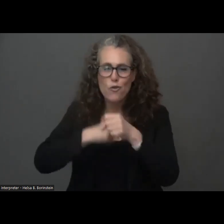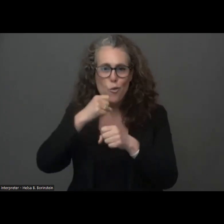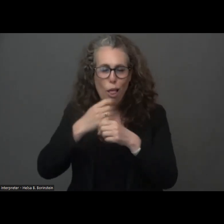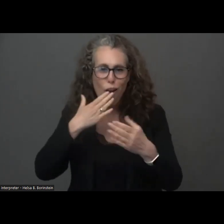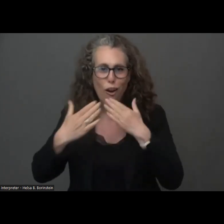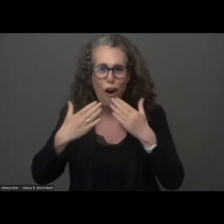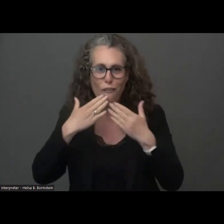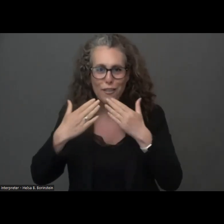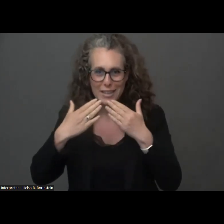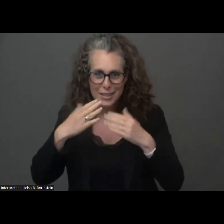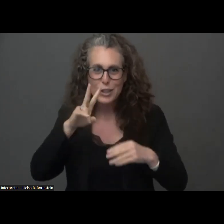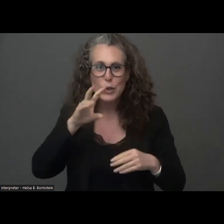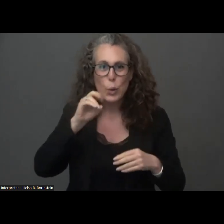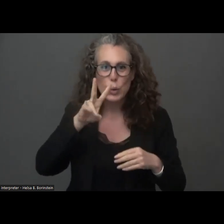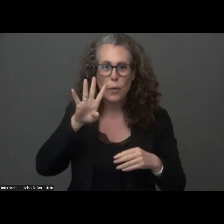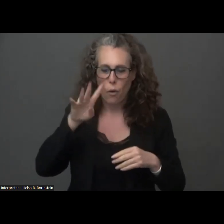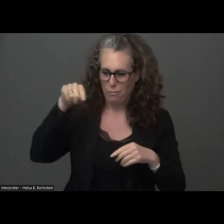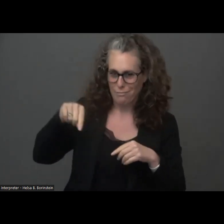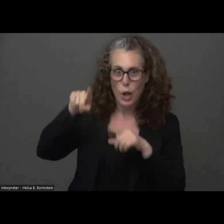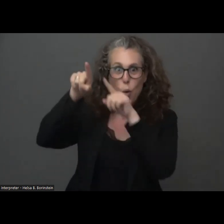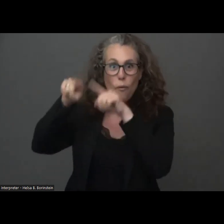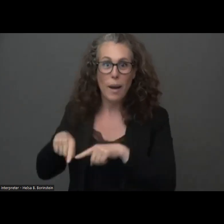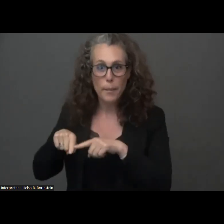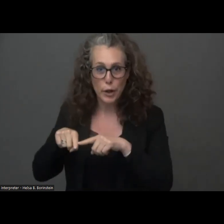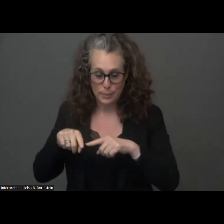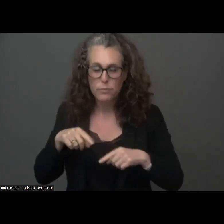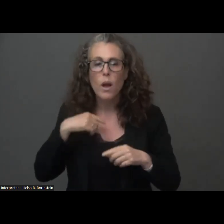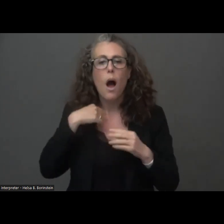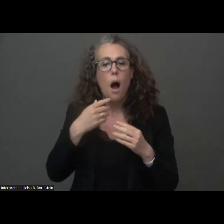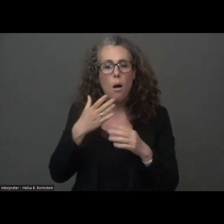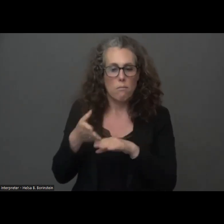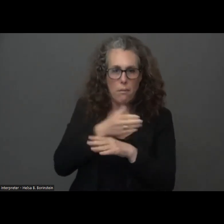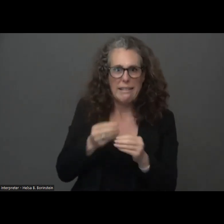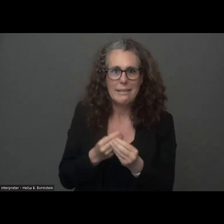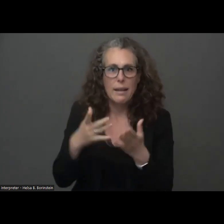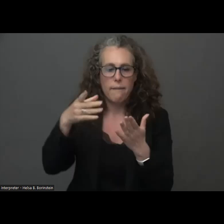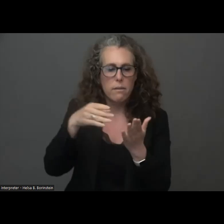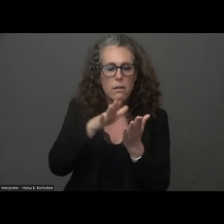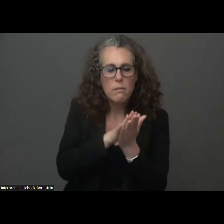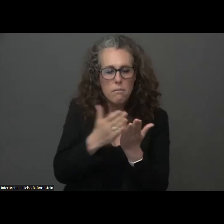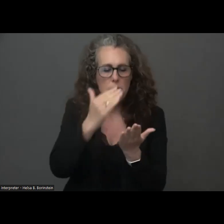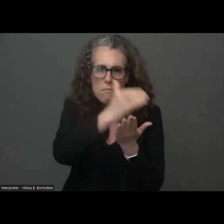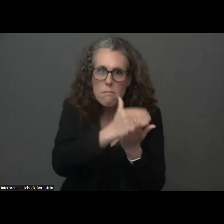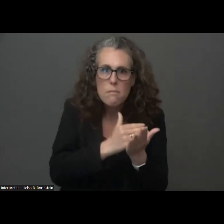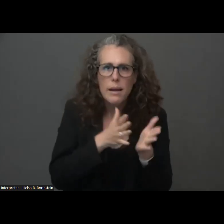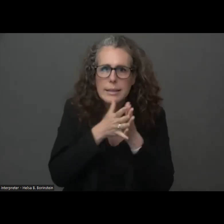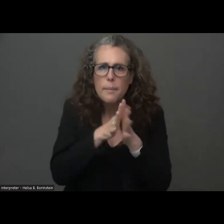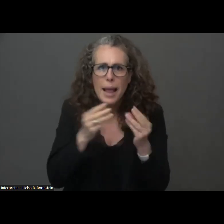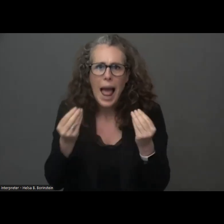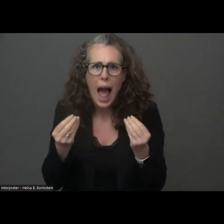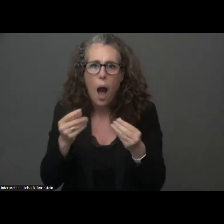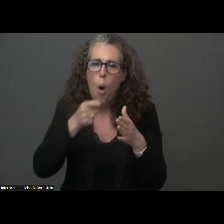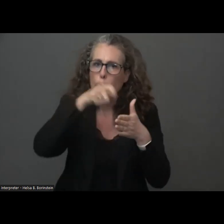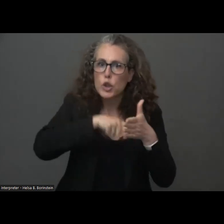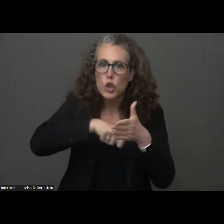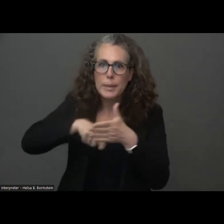we will also launch a guide on supply chains, in which, of course, procurement also plays a major role. With that said, I'll